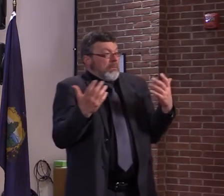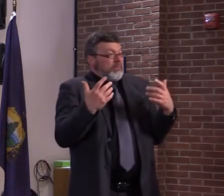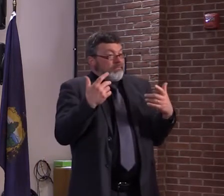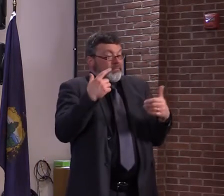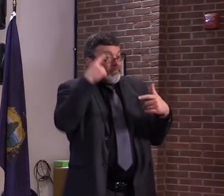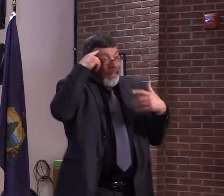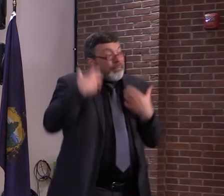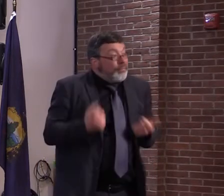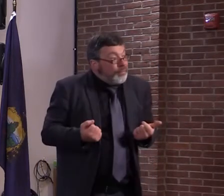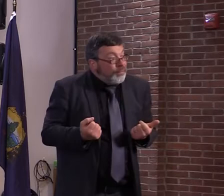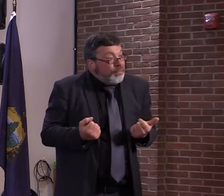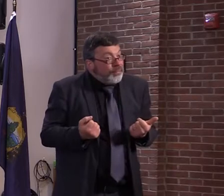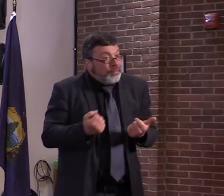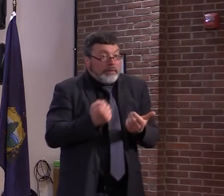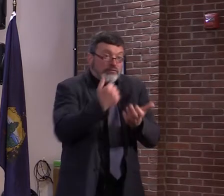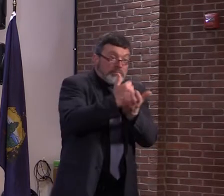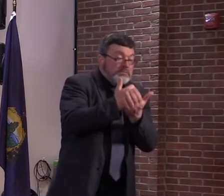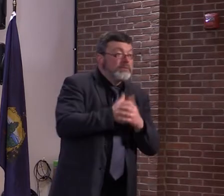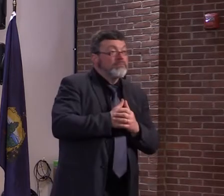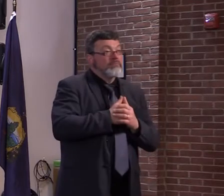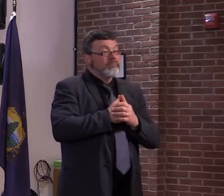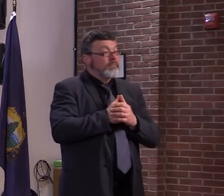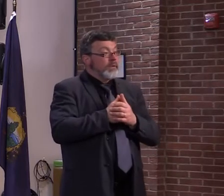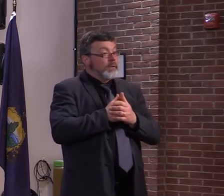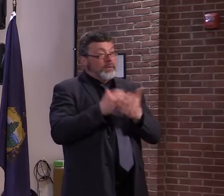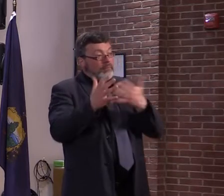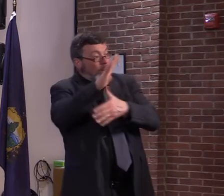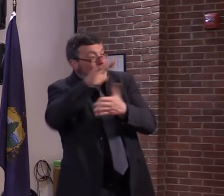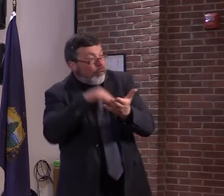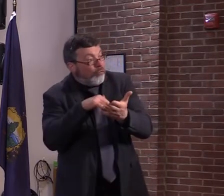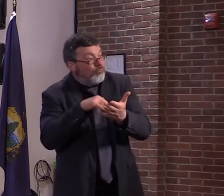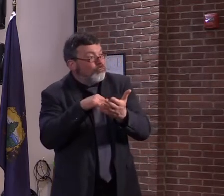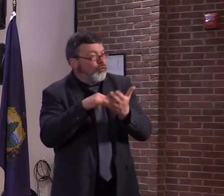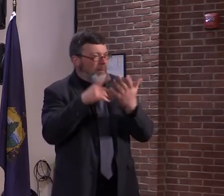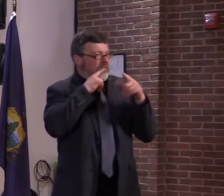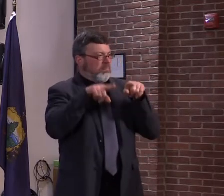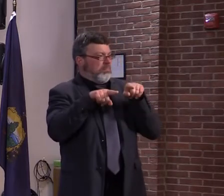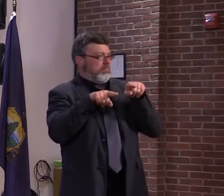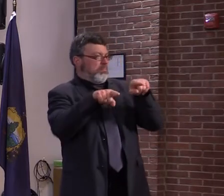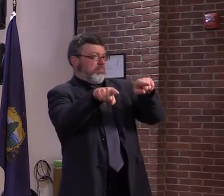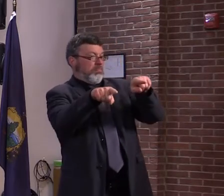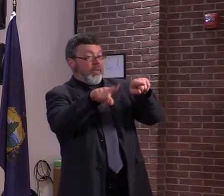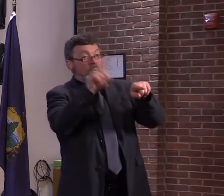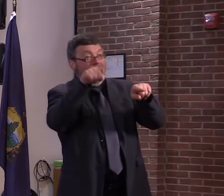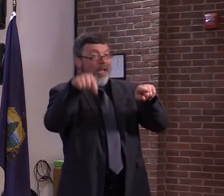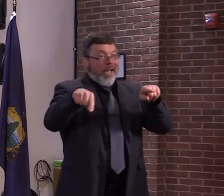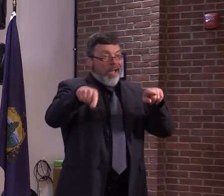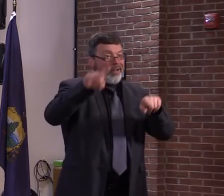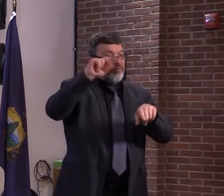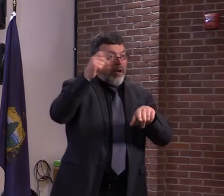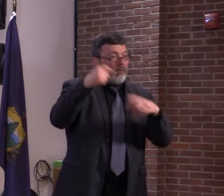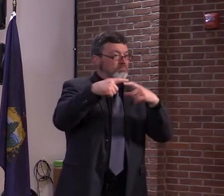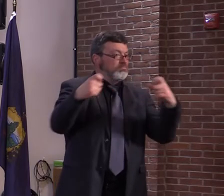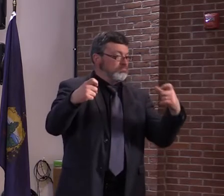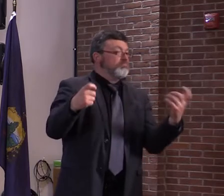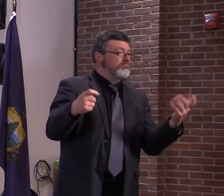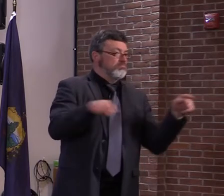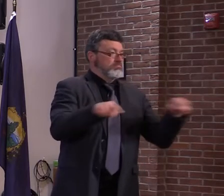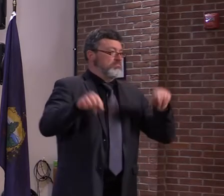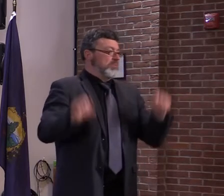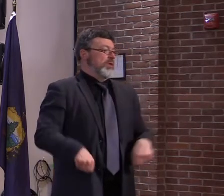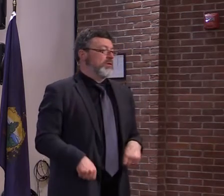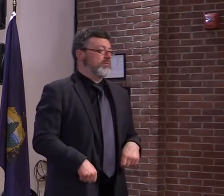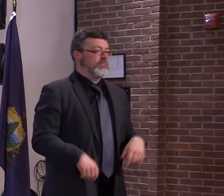issues, which so often co-occur with the primary substance use issue. All right, I got to switch over to